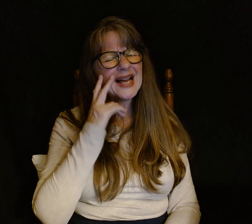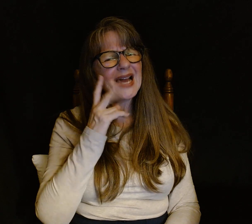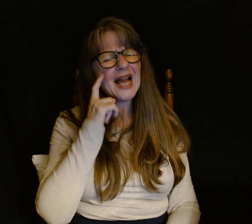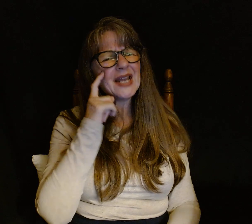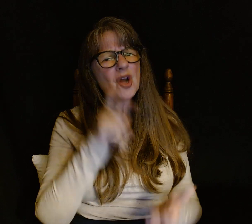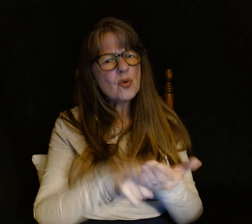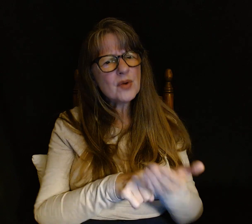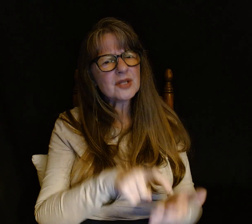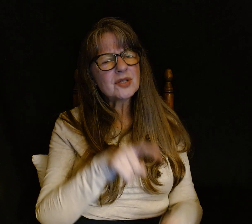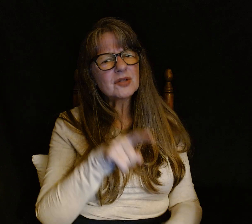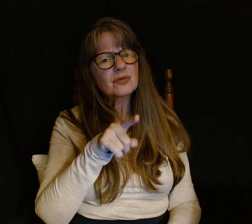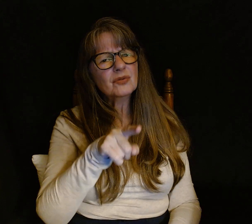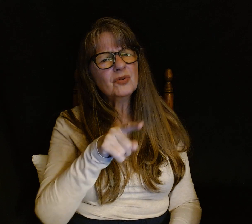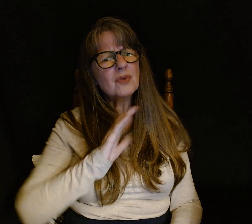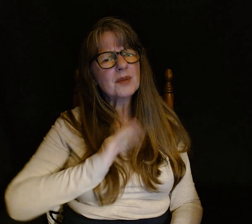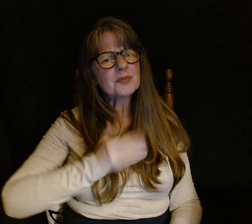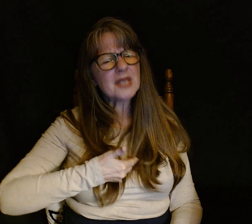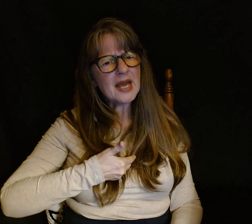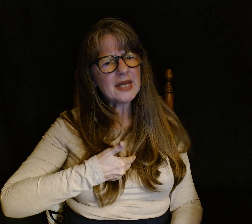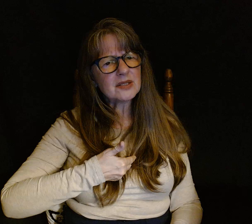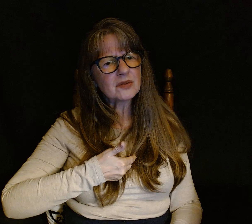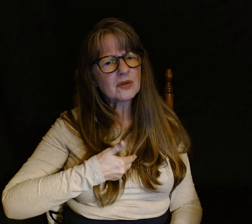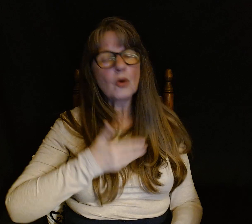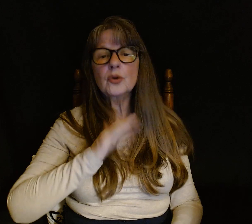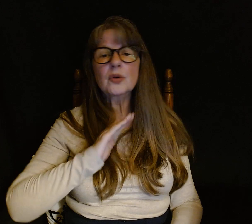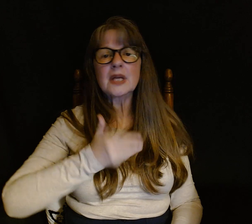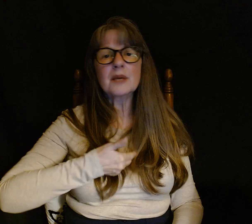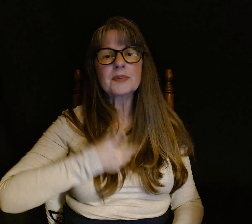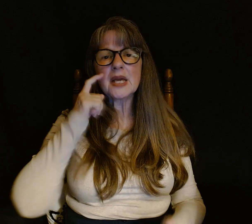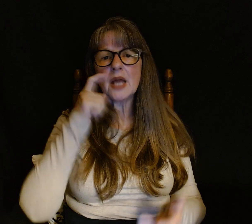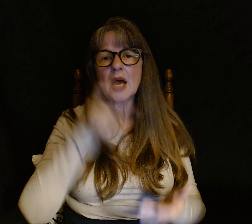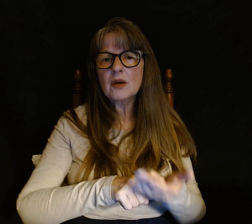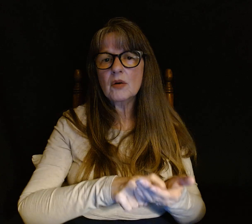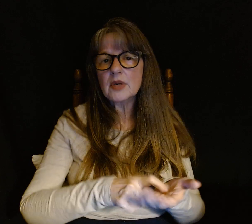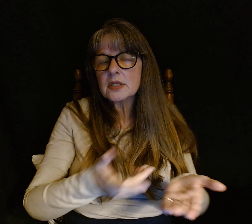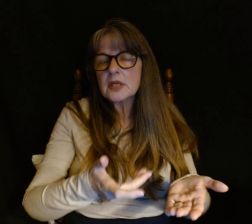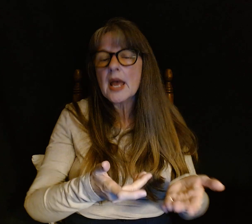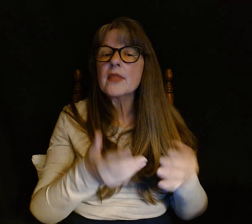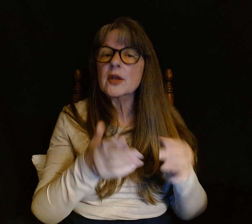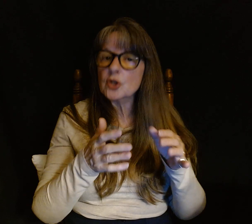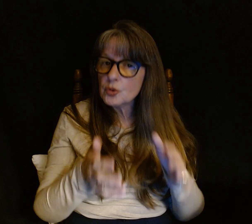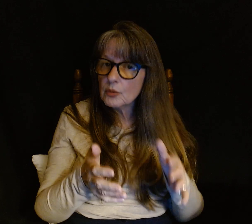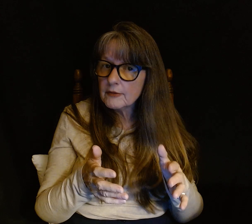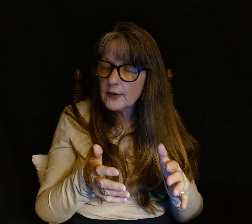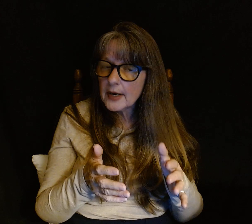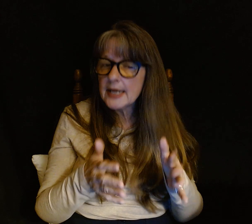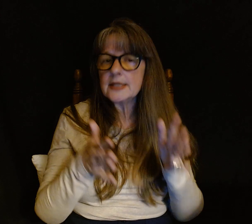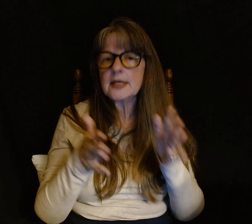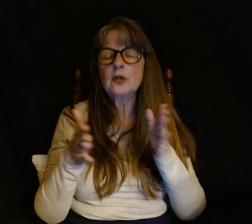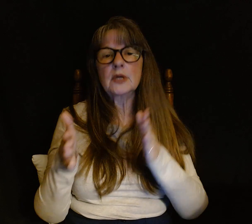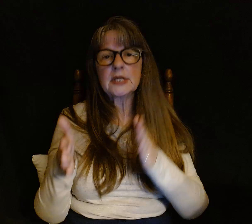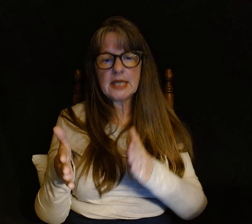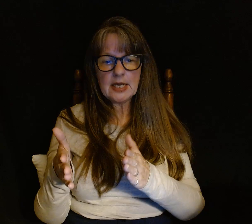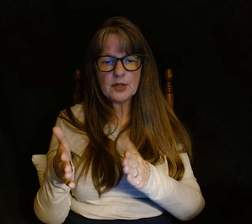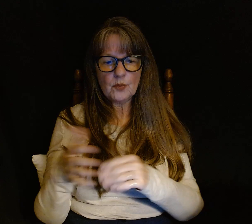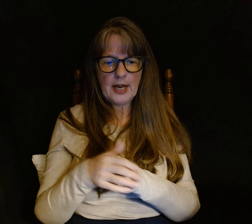I notice you upset. Or you could say upset, I notice. That's a short phrase. You can say it either way.